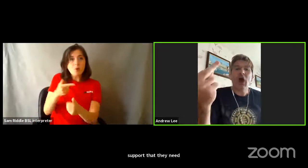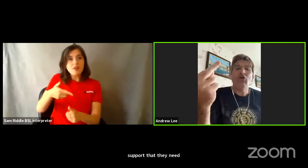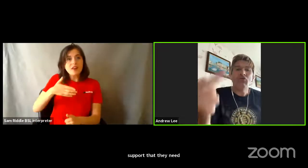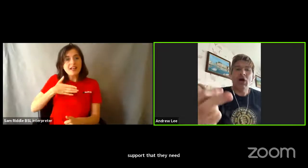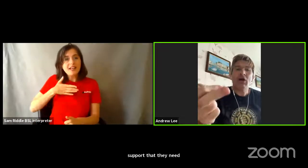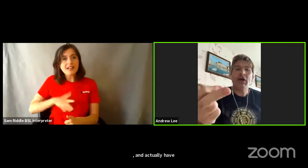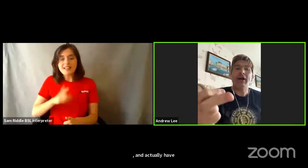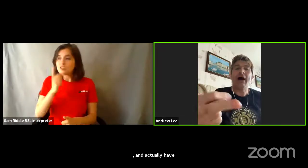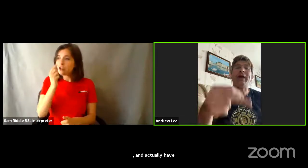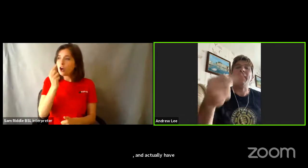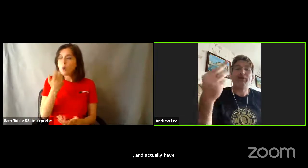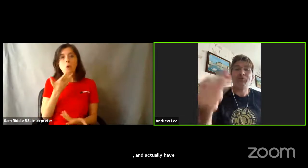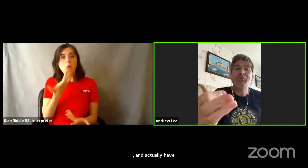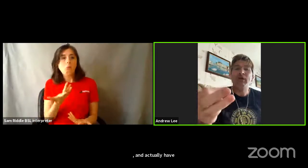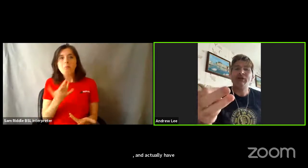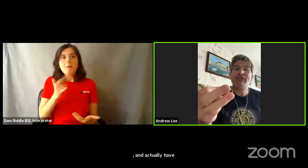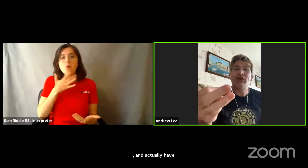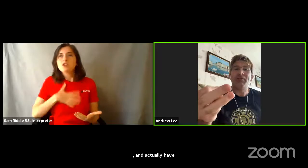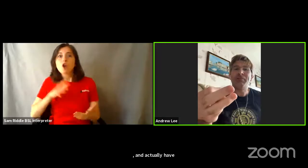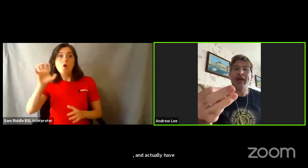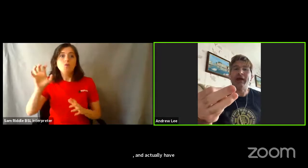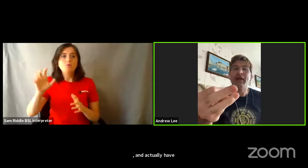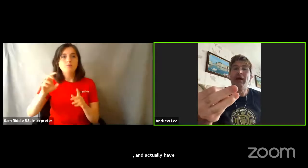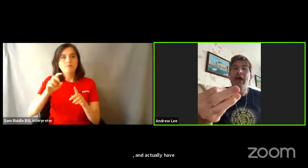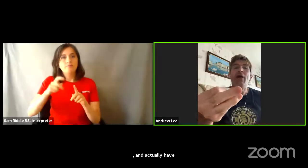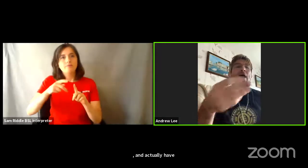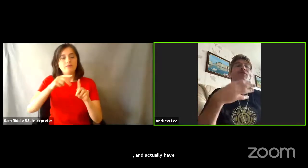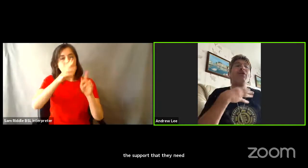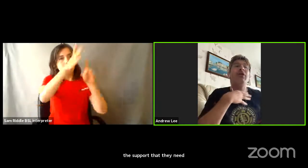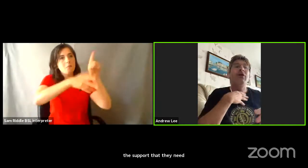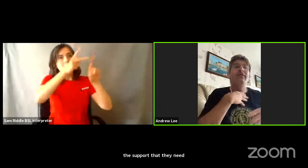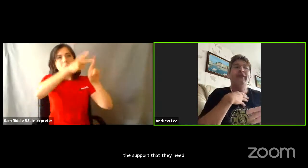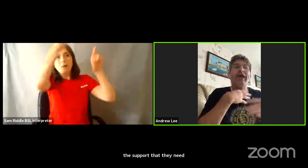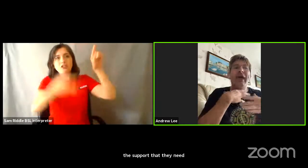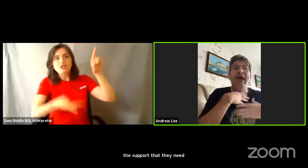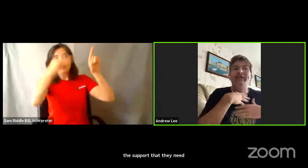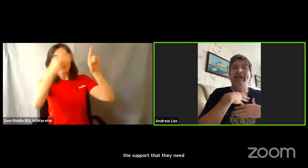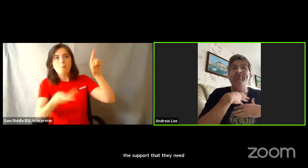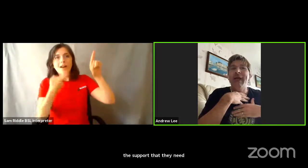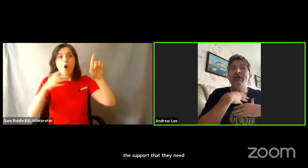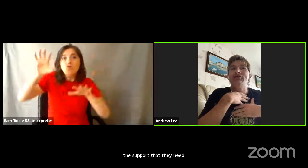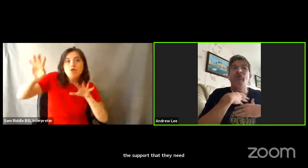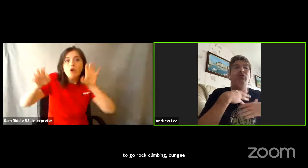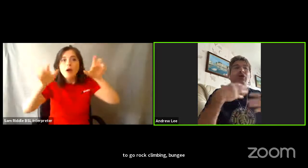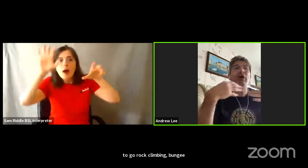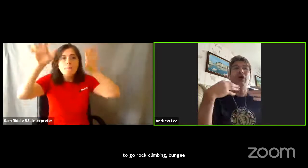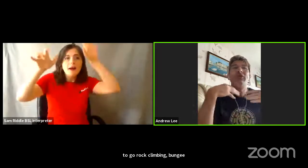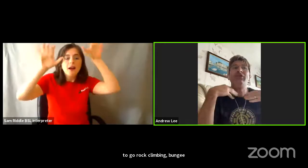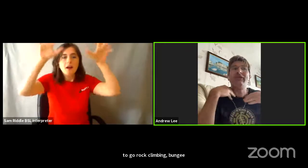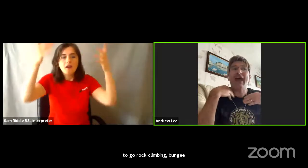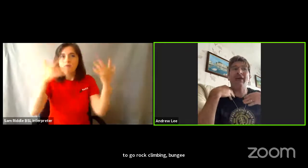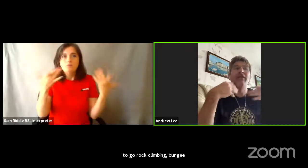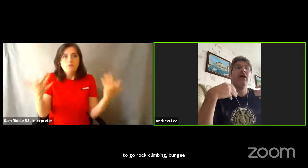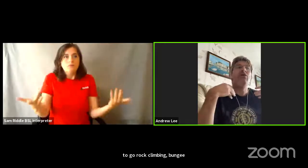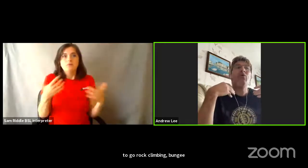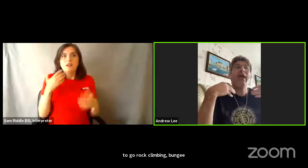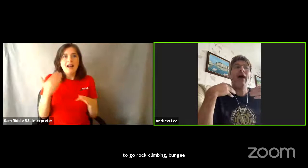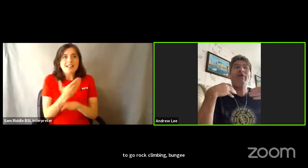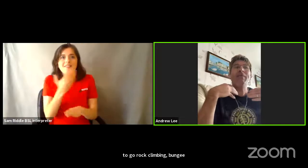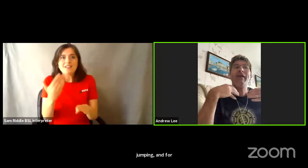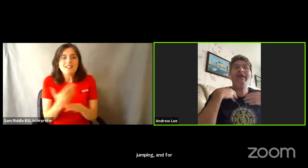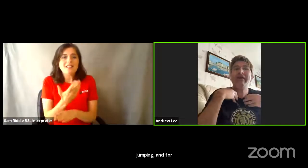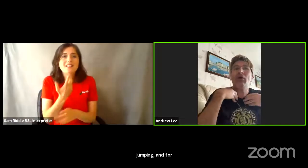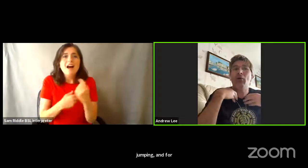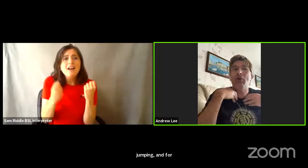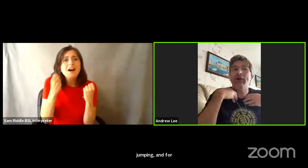to go rock climbing, bungee jumping. And for God's sake, actually make sure that I understand that we